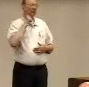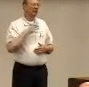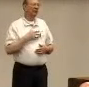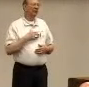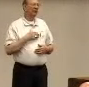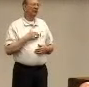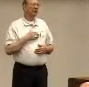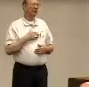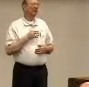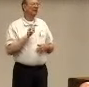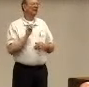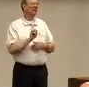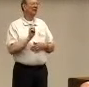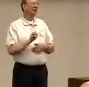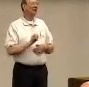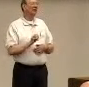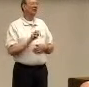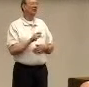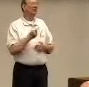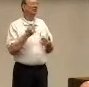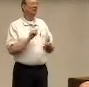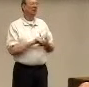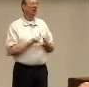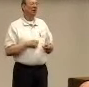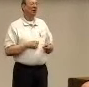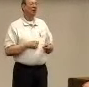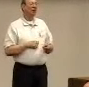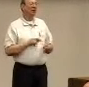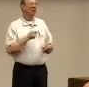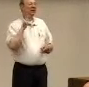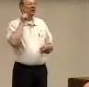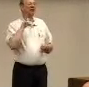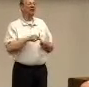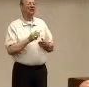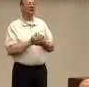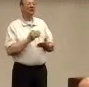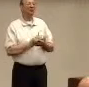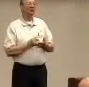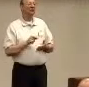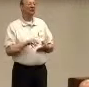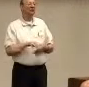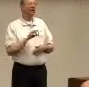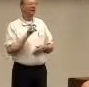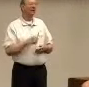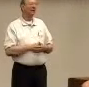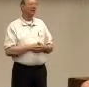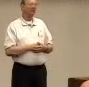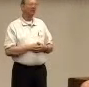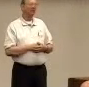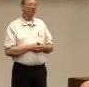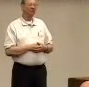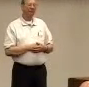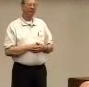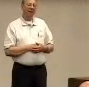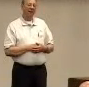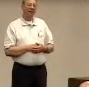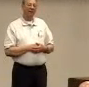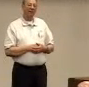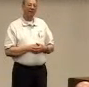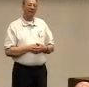She's a genius. She's a genius evangelist, so she doesn't know it. So if she's listening to this sermon, she'll find